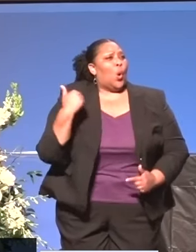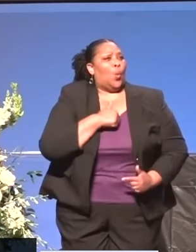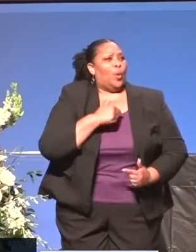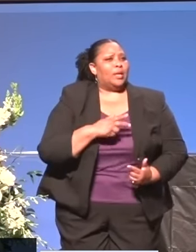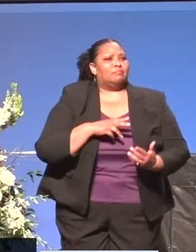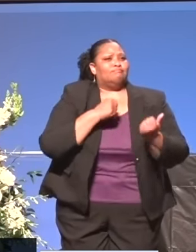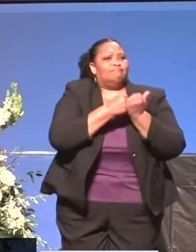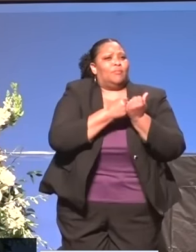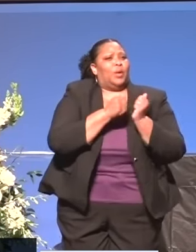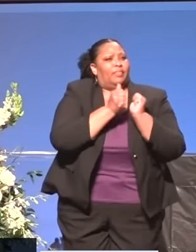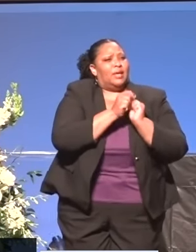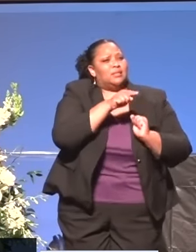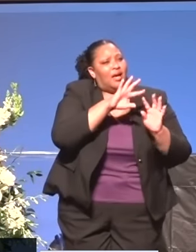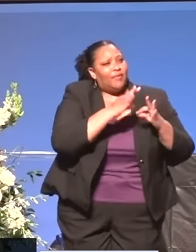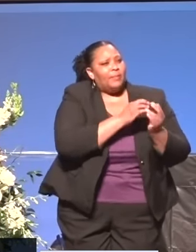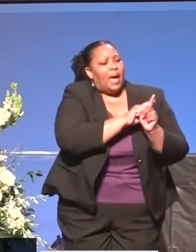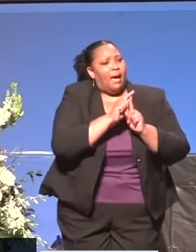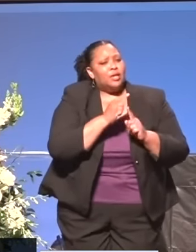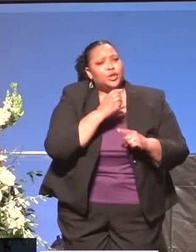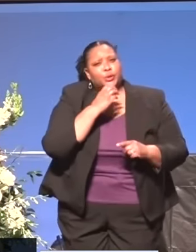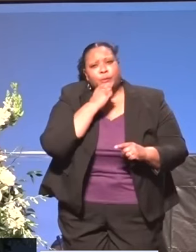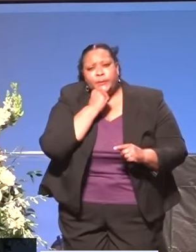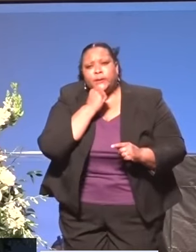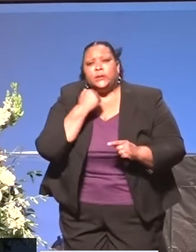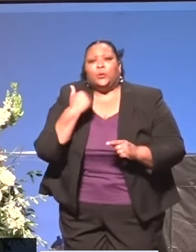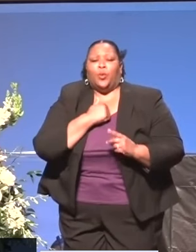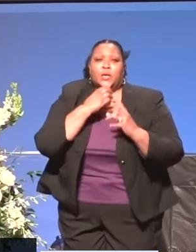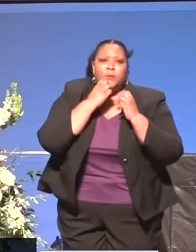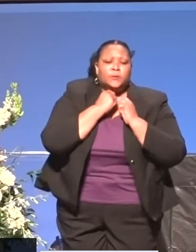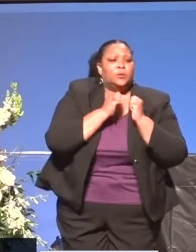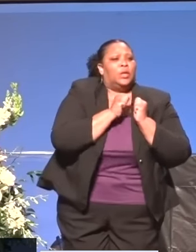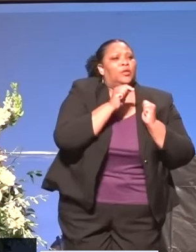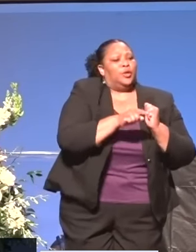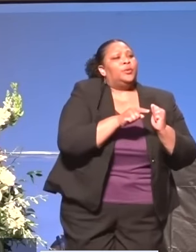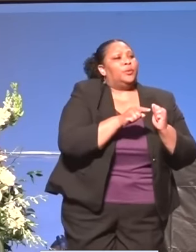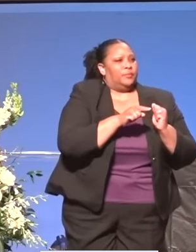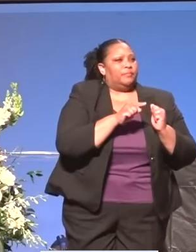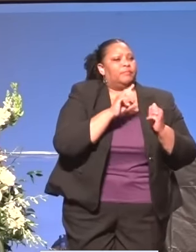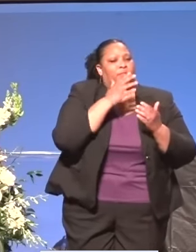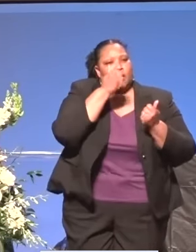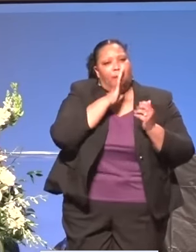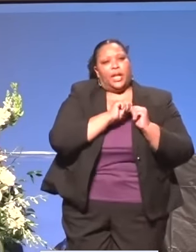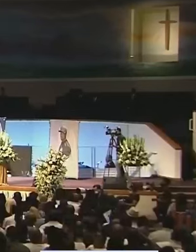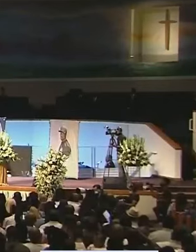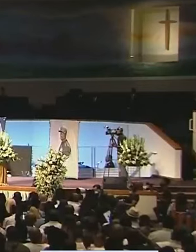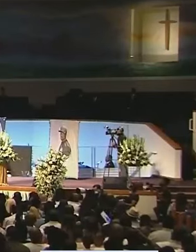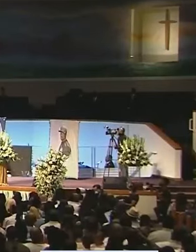we stay with this family. As you breathe, we breathe with you. God bless you.